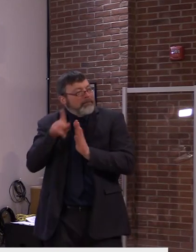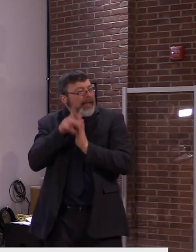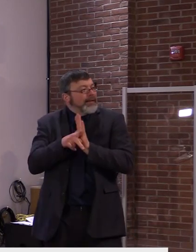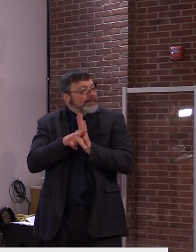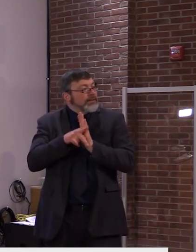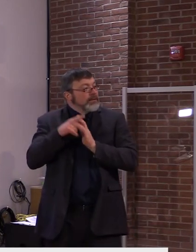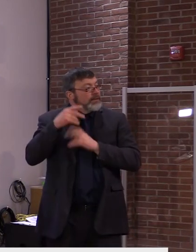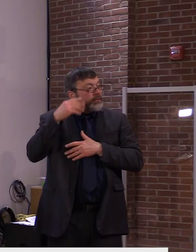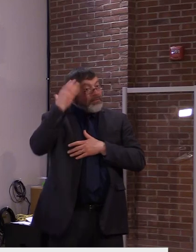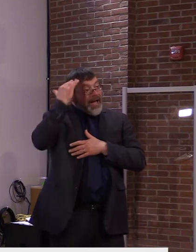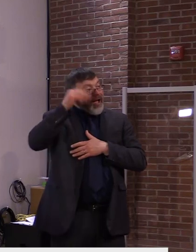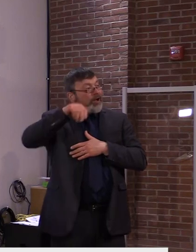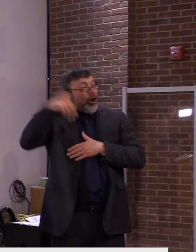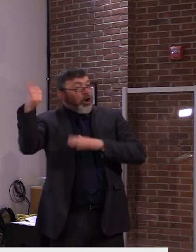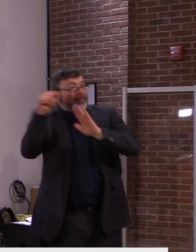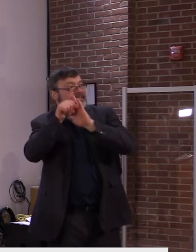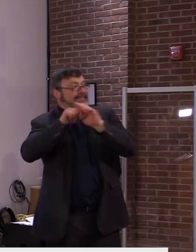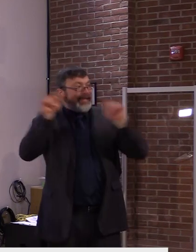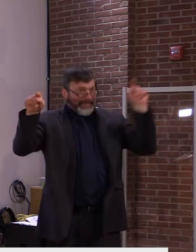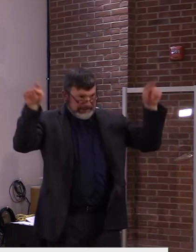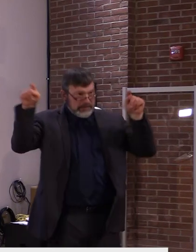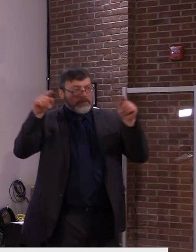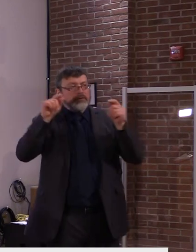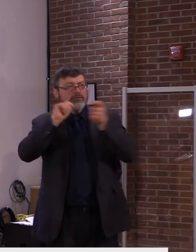guidance about 36 hours ago.